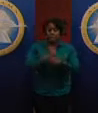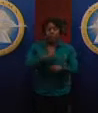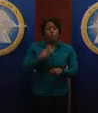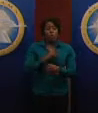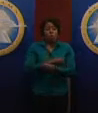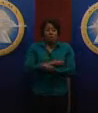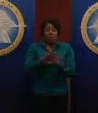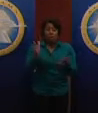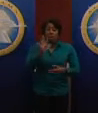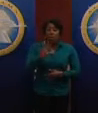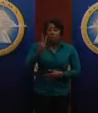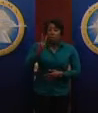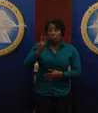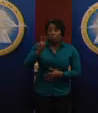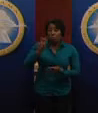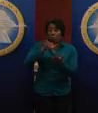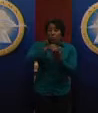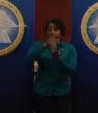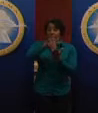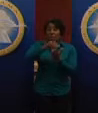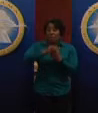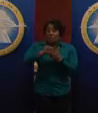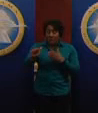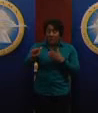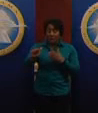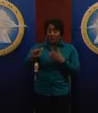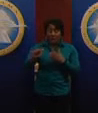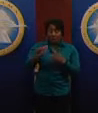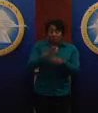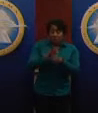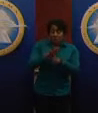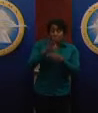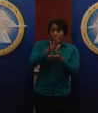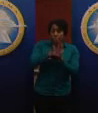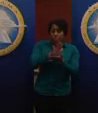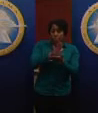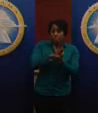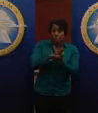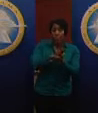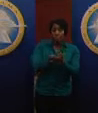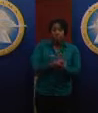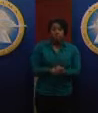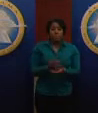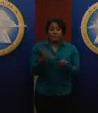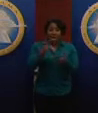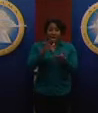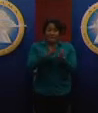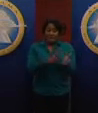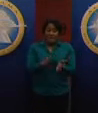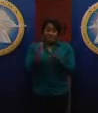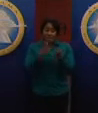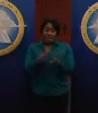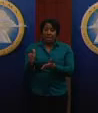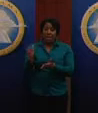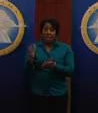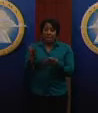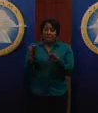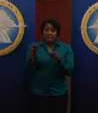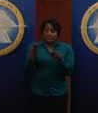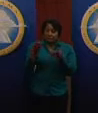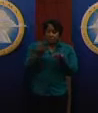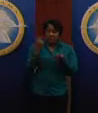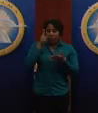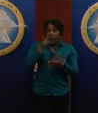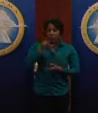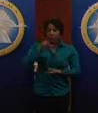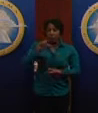million to local schools, or in the process of distributing that as they turn in their plans to get ESSER CARES money. I won't